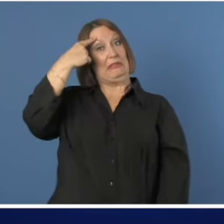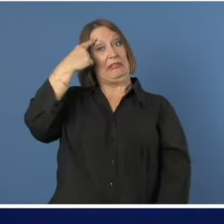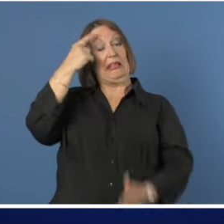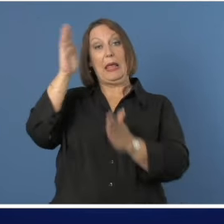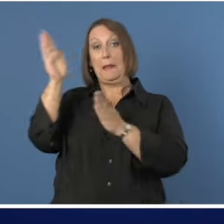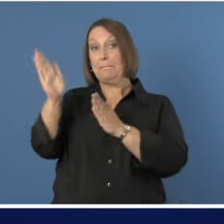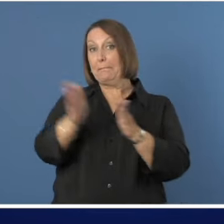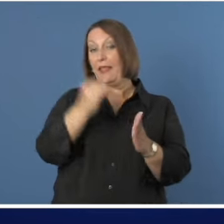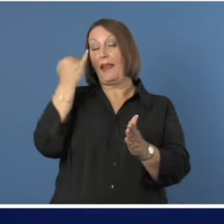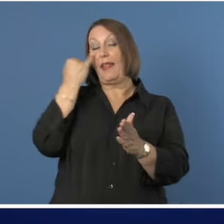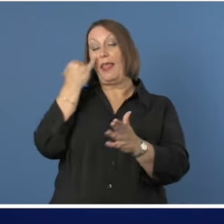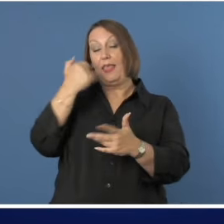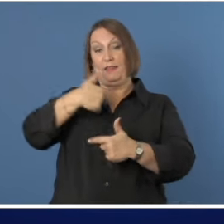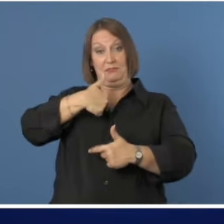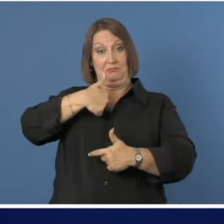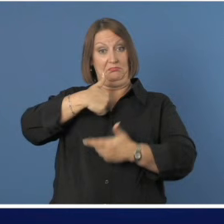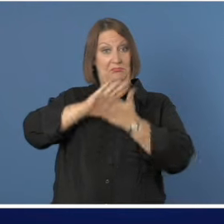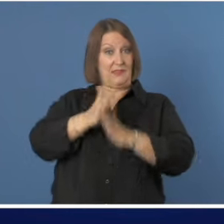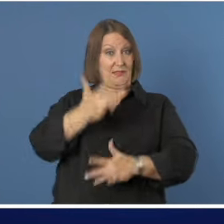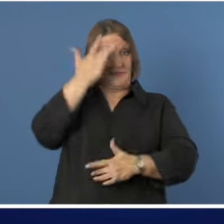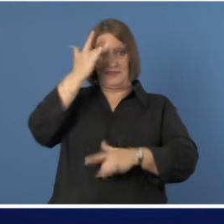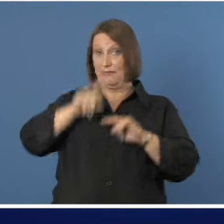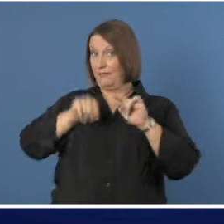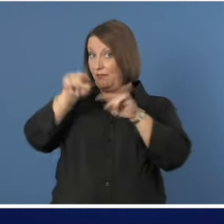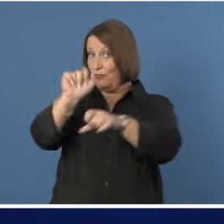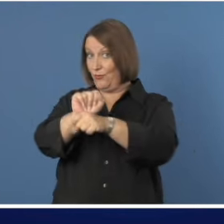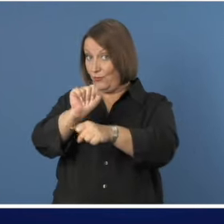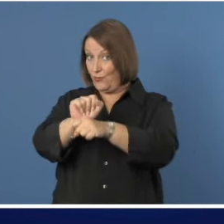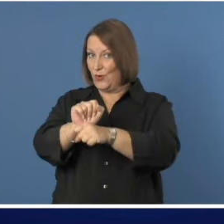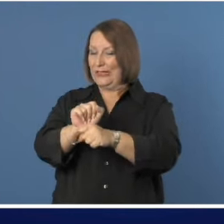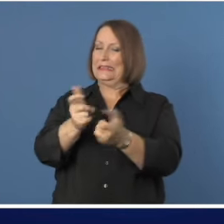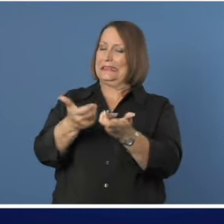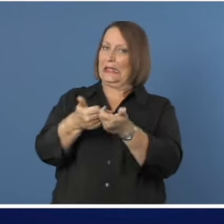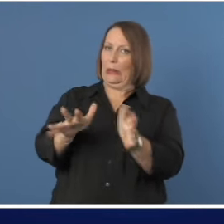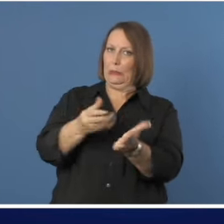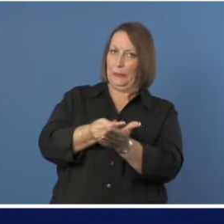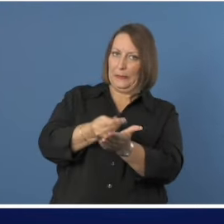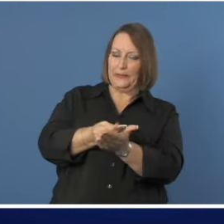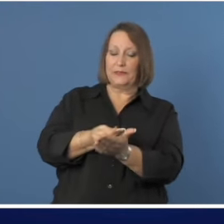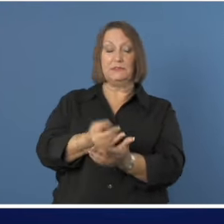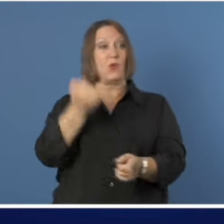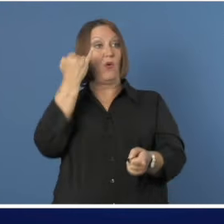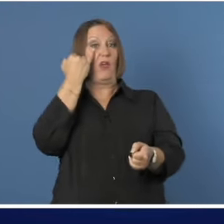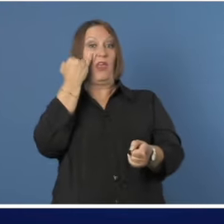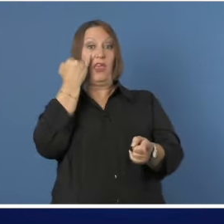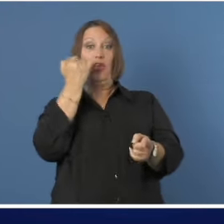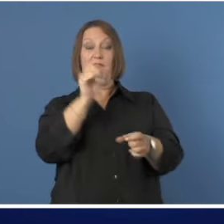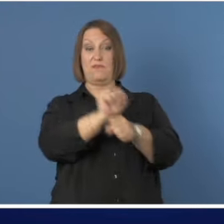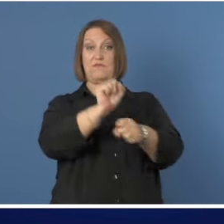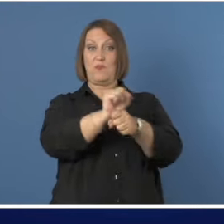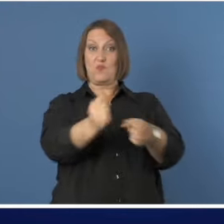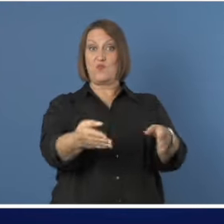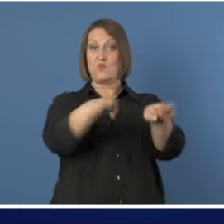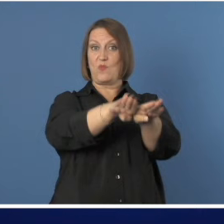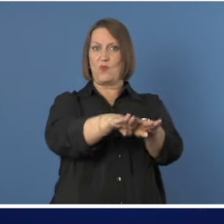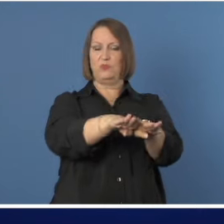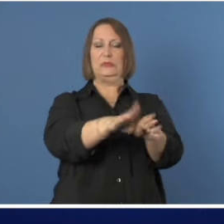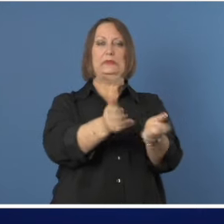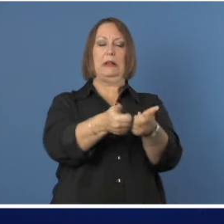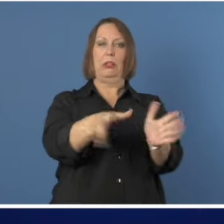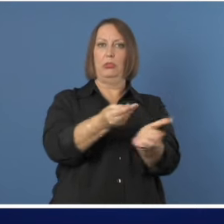Plan for the possible reduction or loss of income if you are unable to work or